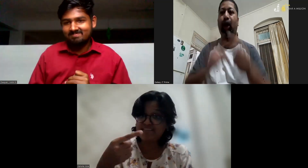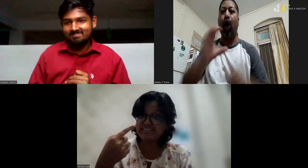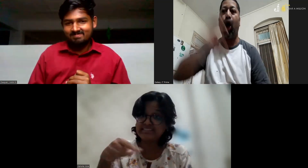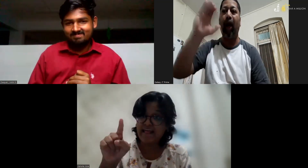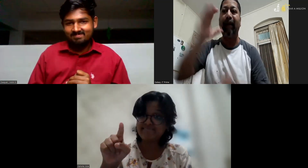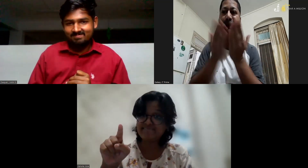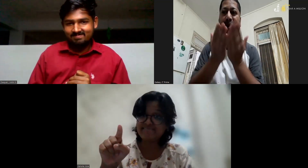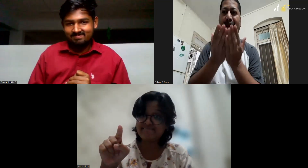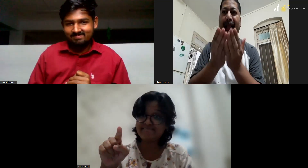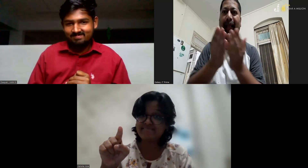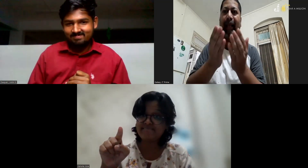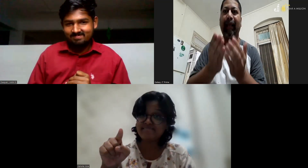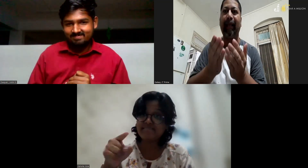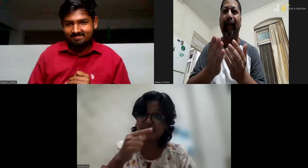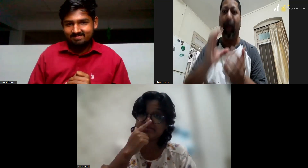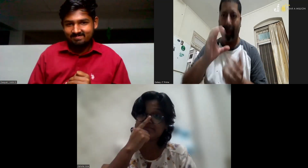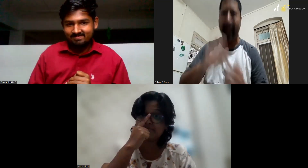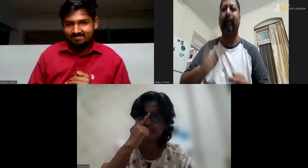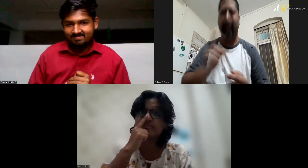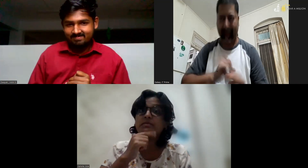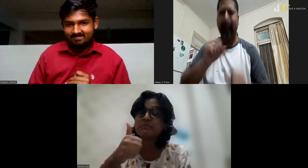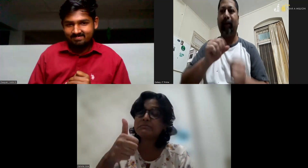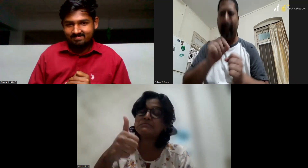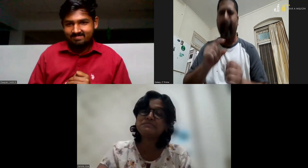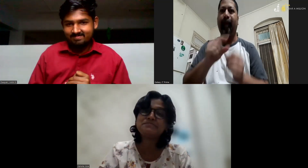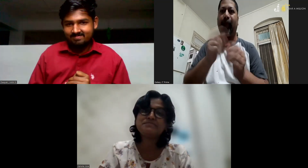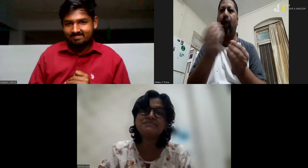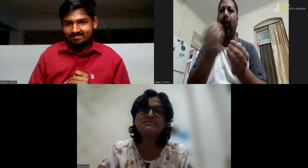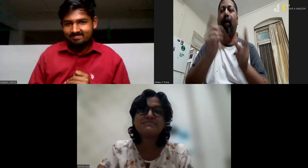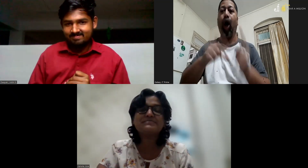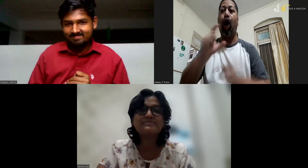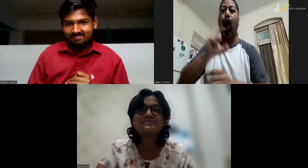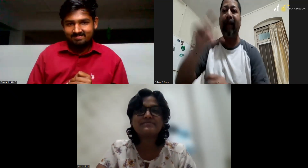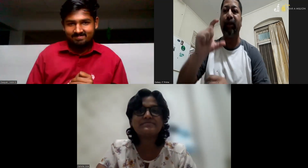So I have also traveled in many places,